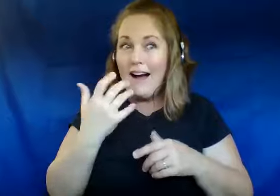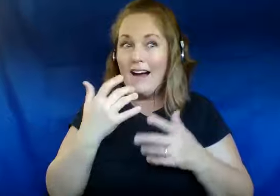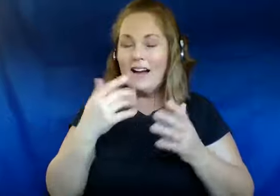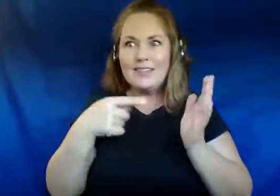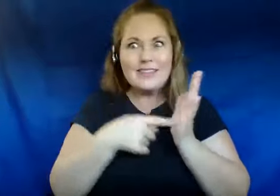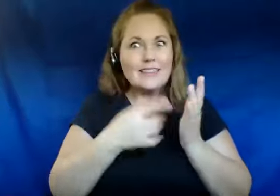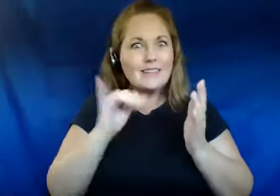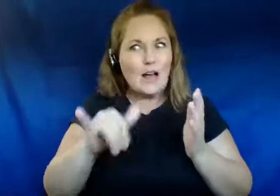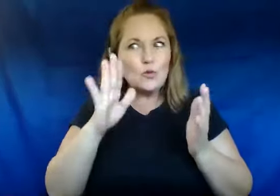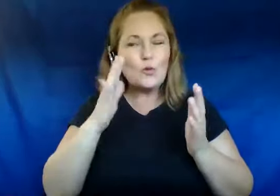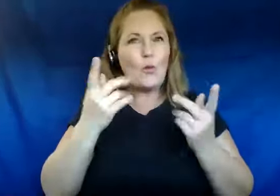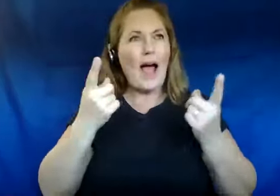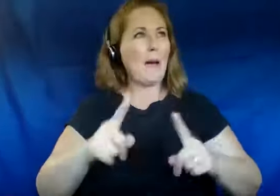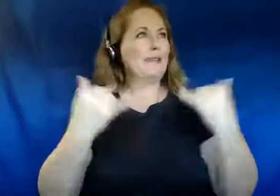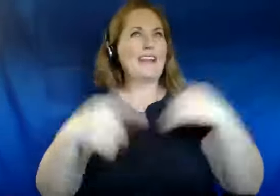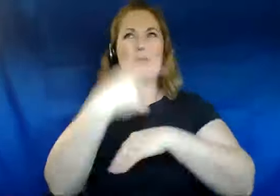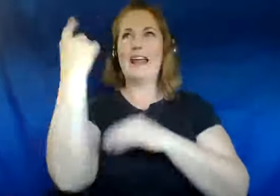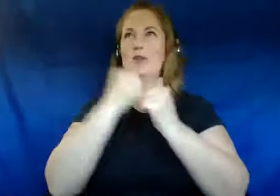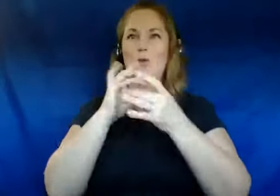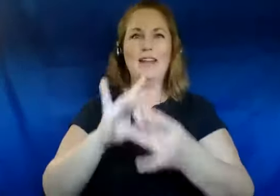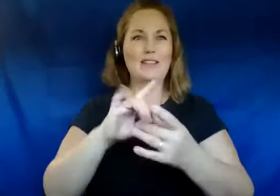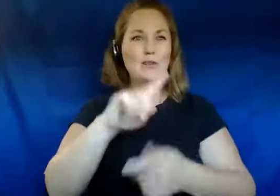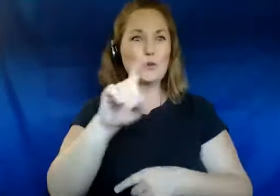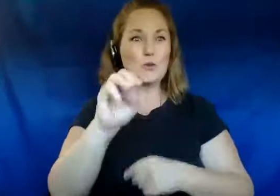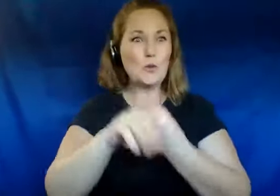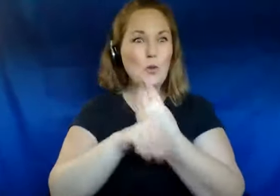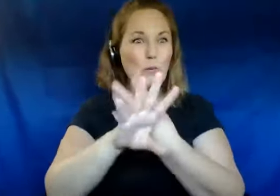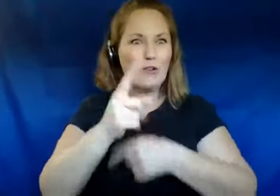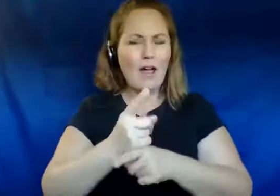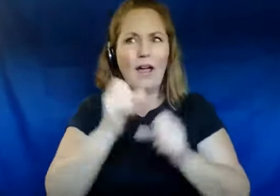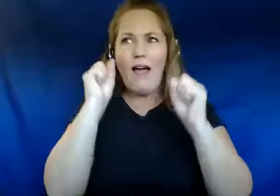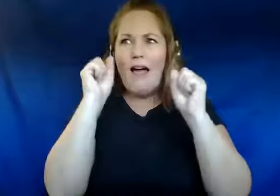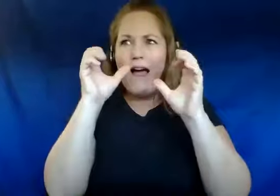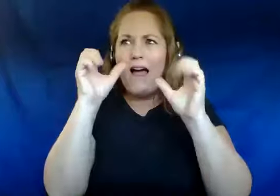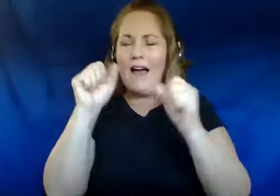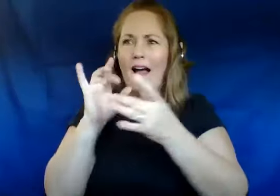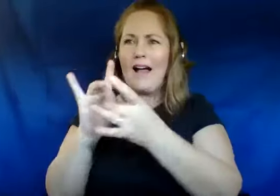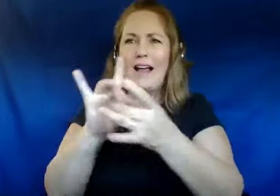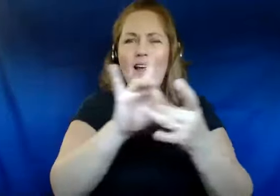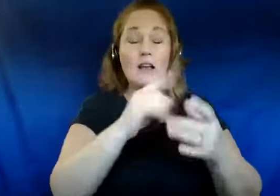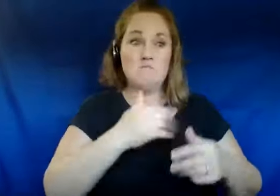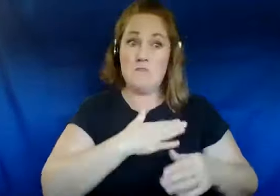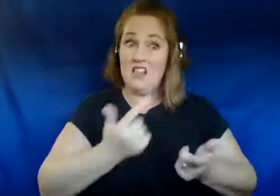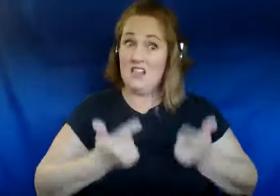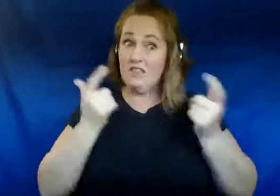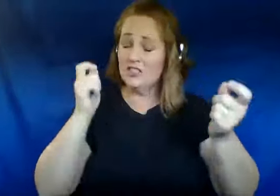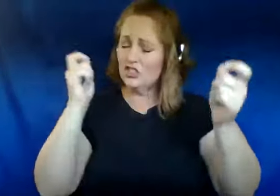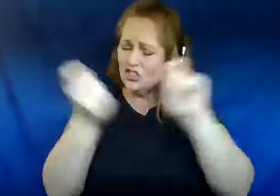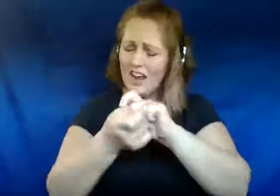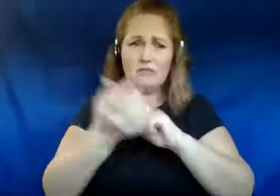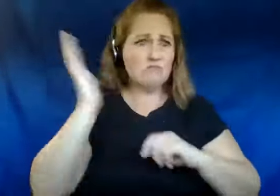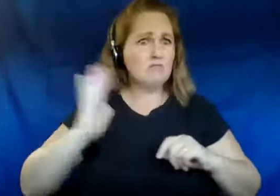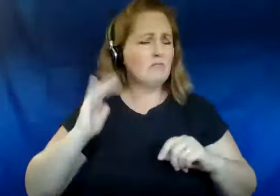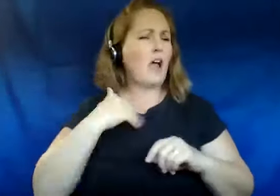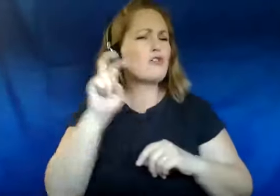what happens with Zoom, because it's so amazing, because my life has changed. I